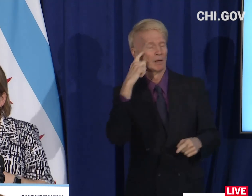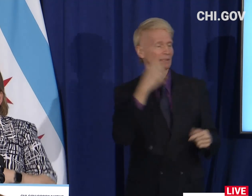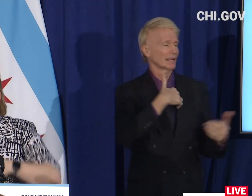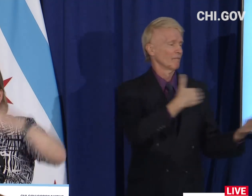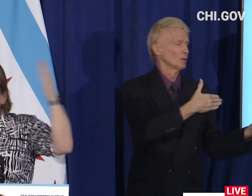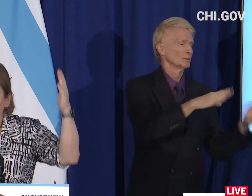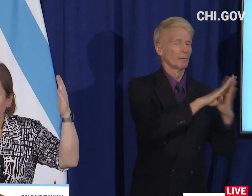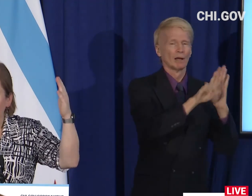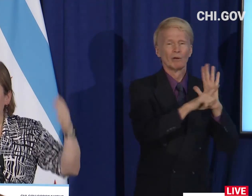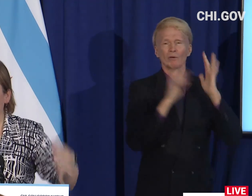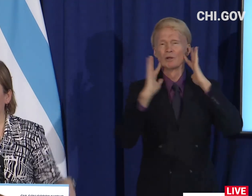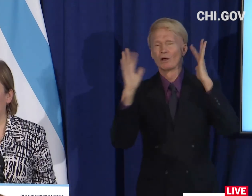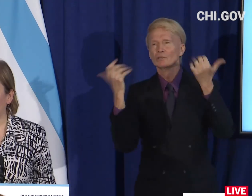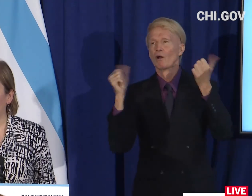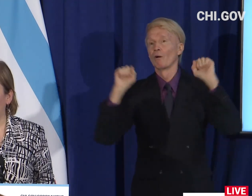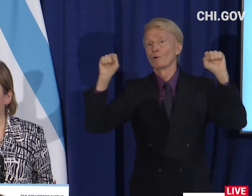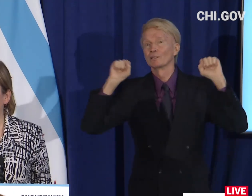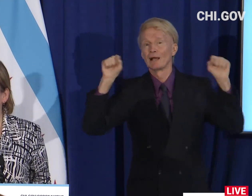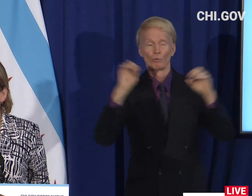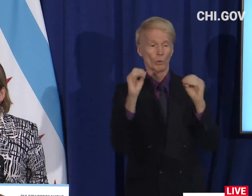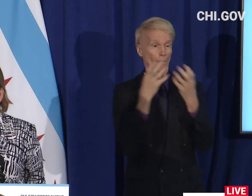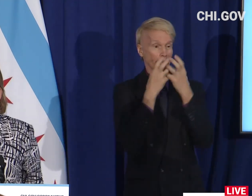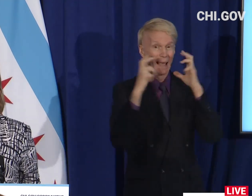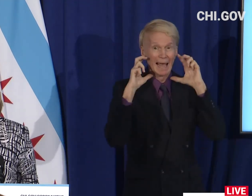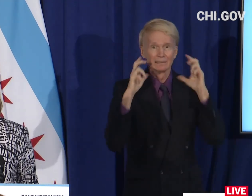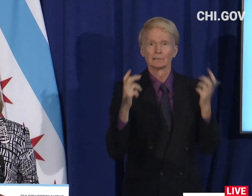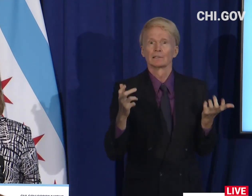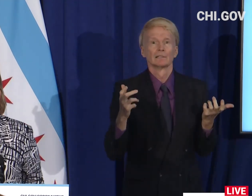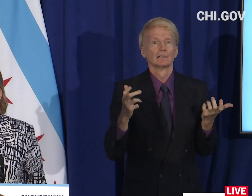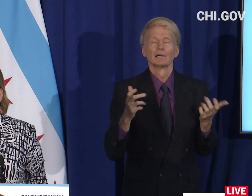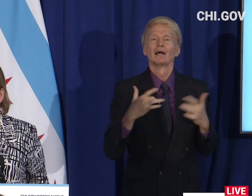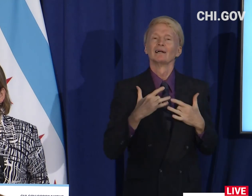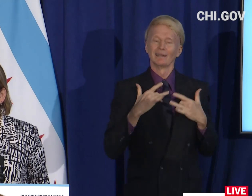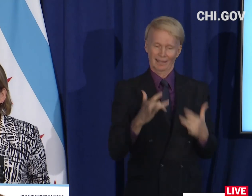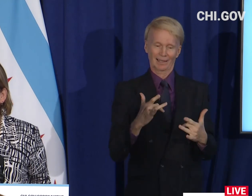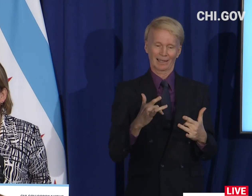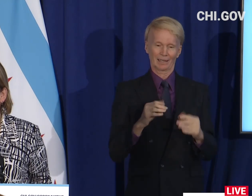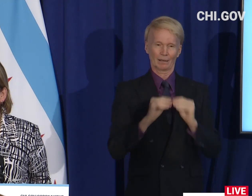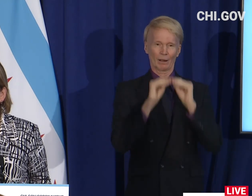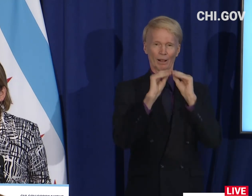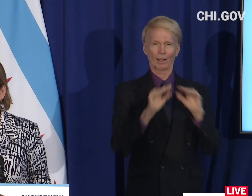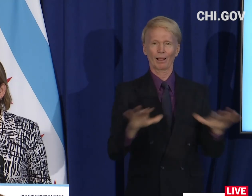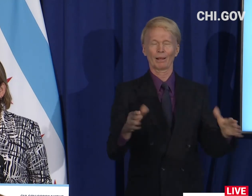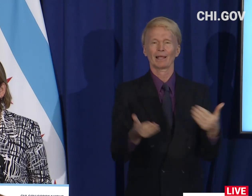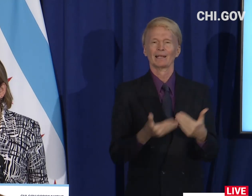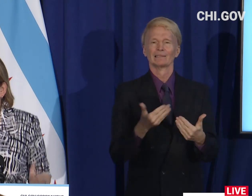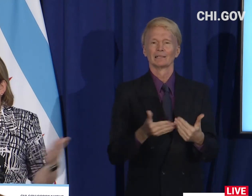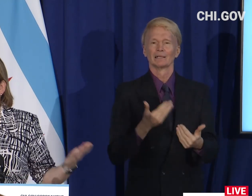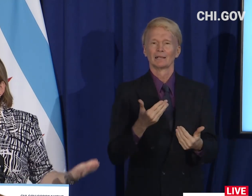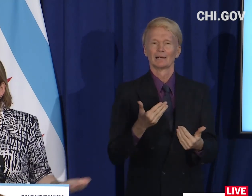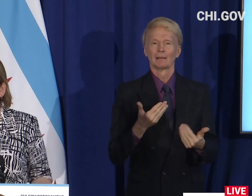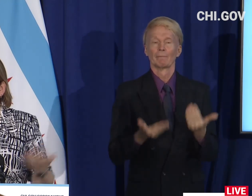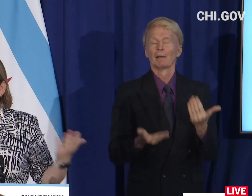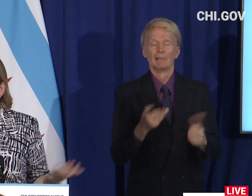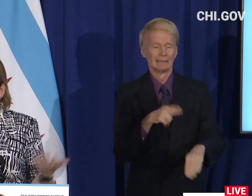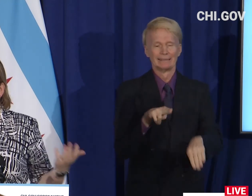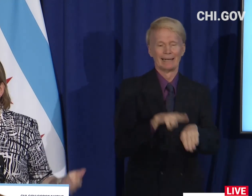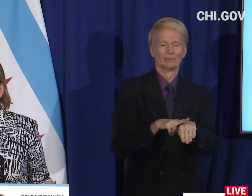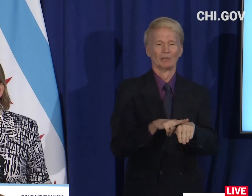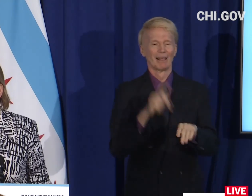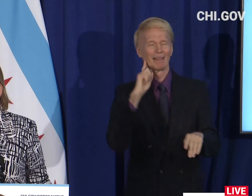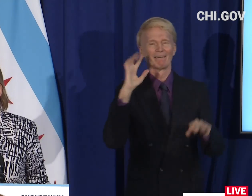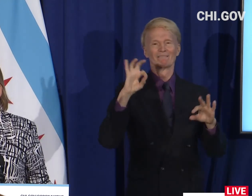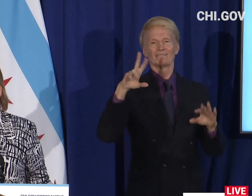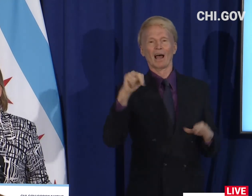singing or exercising without a mask tend to lead to even more spread. We think that the naturally sort of fun,